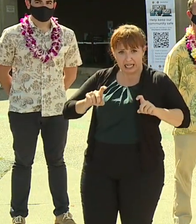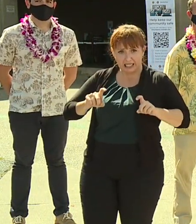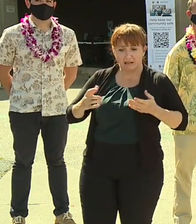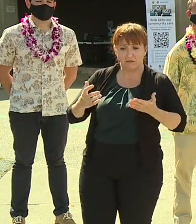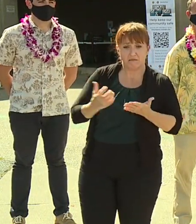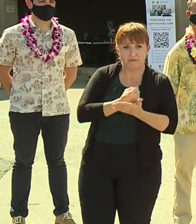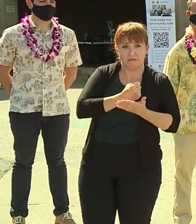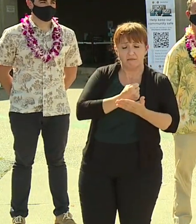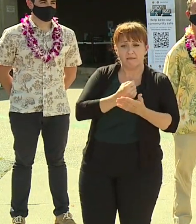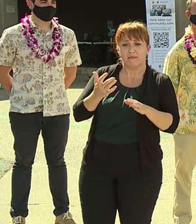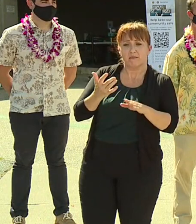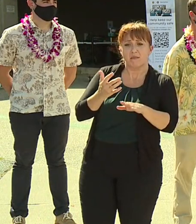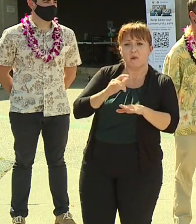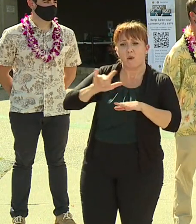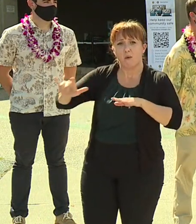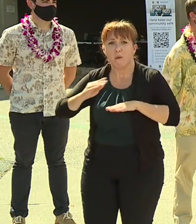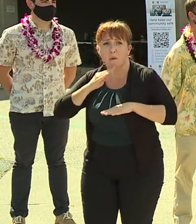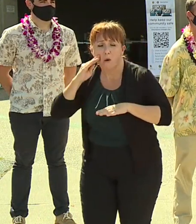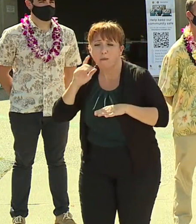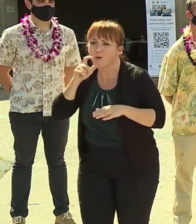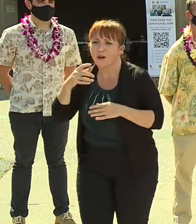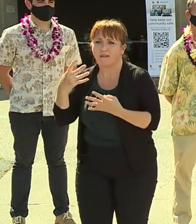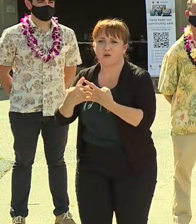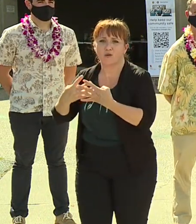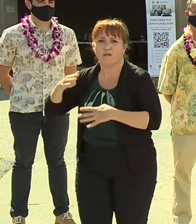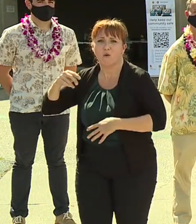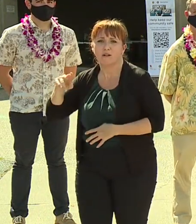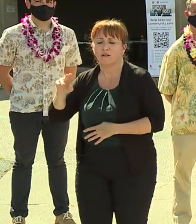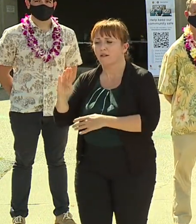Thank you. Anything else? That's it. Thank you so